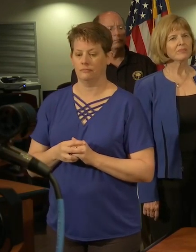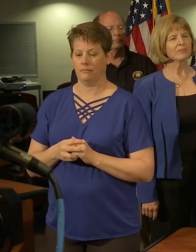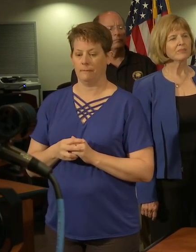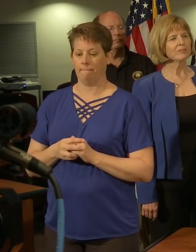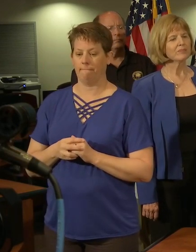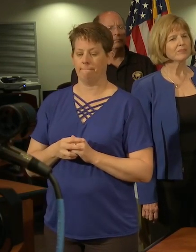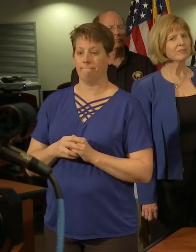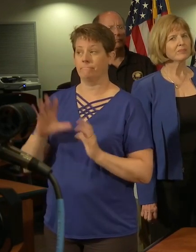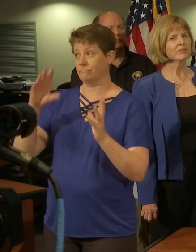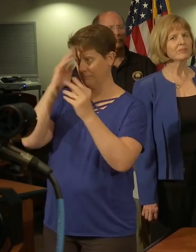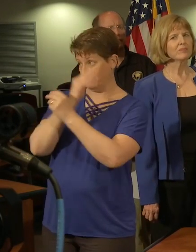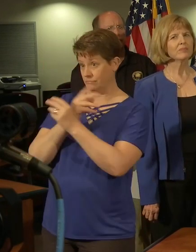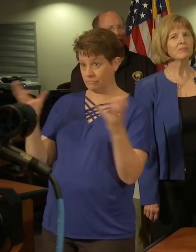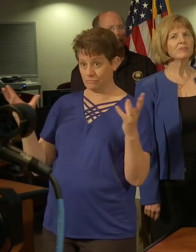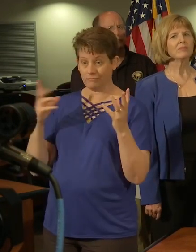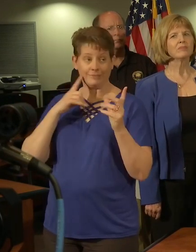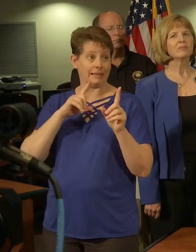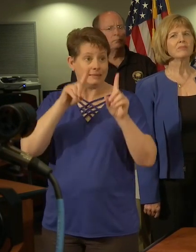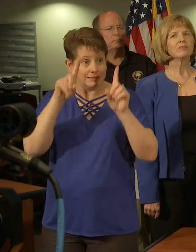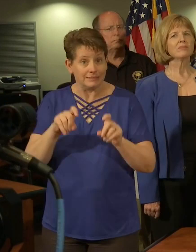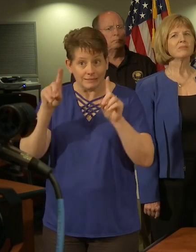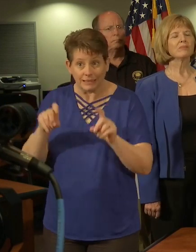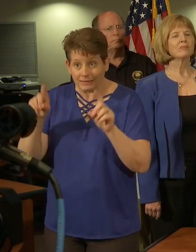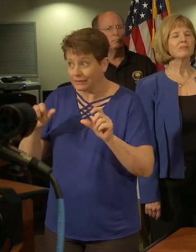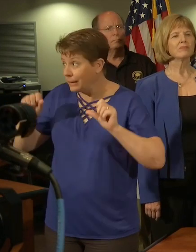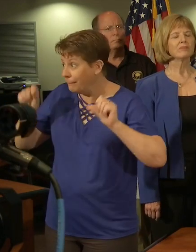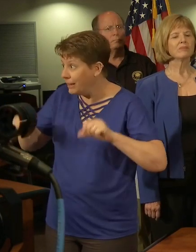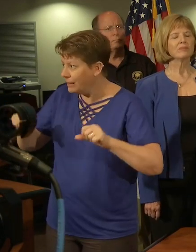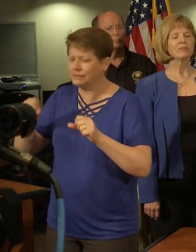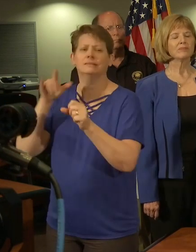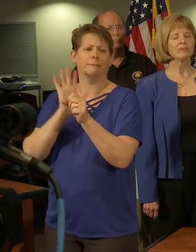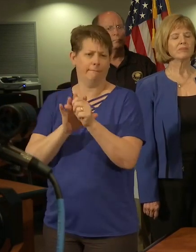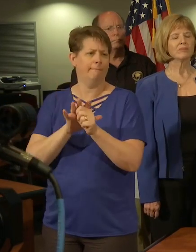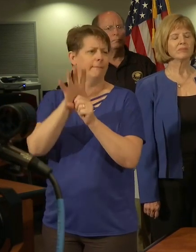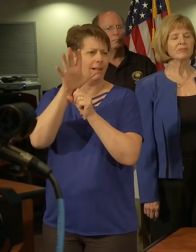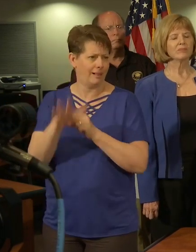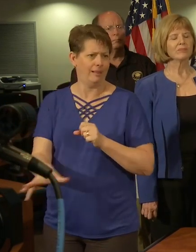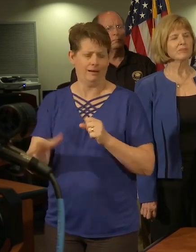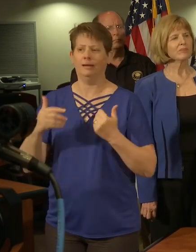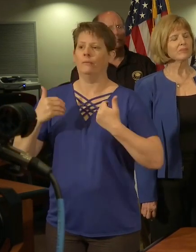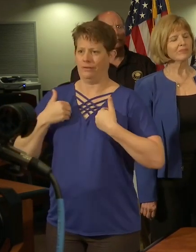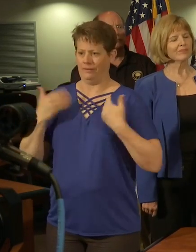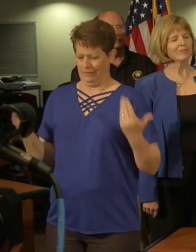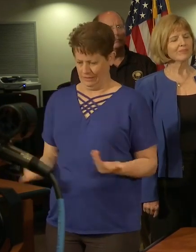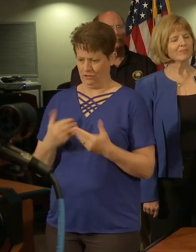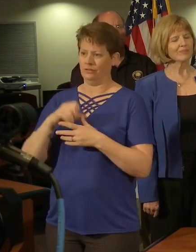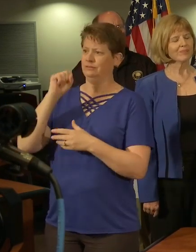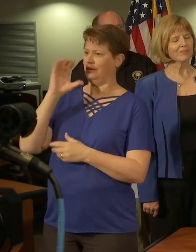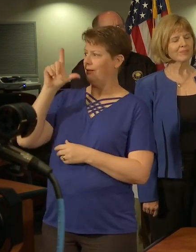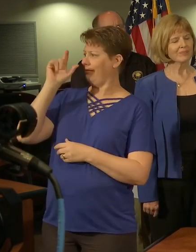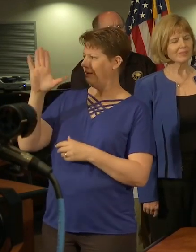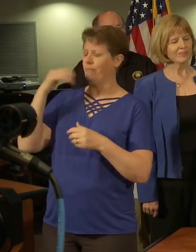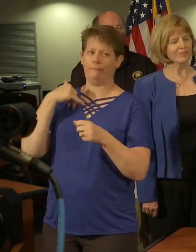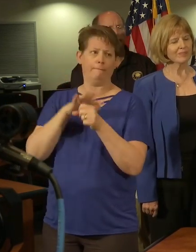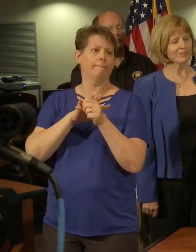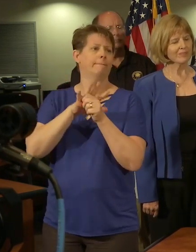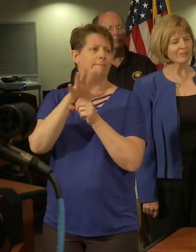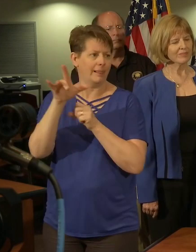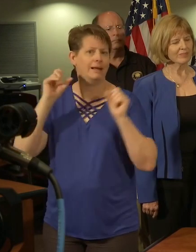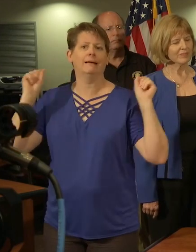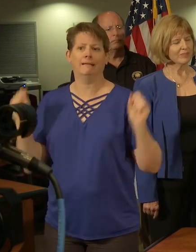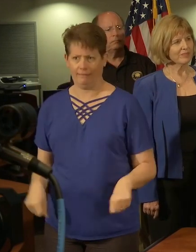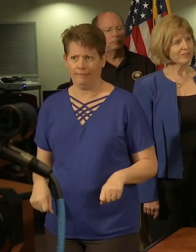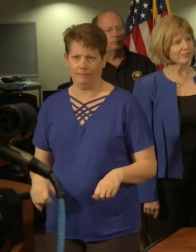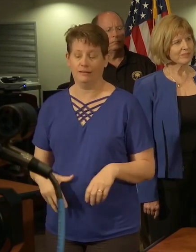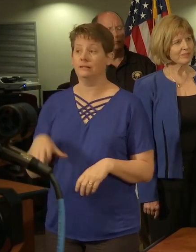no shortage of testing capabilities in the labs in South Carolina. The